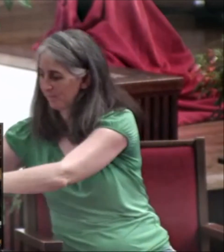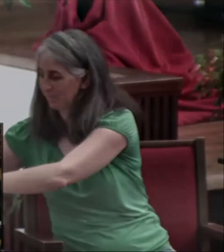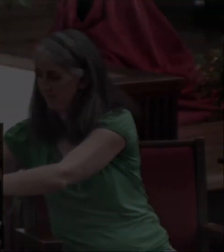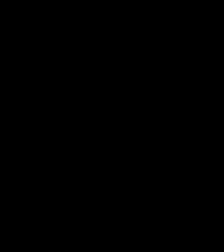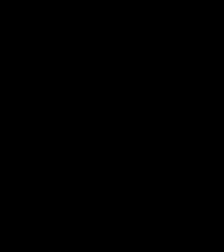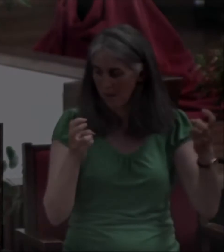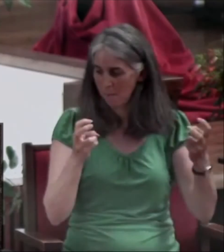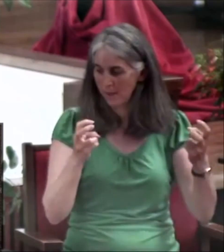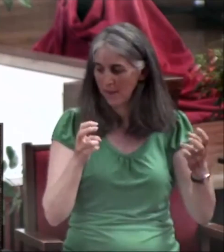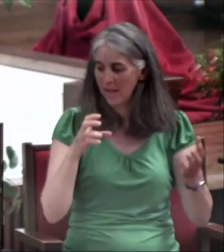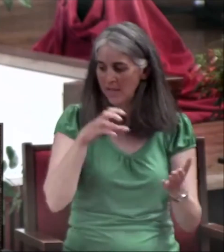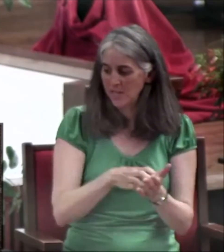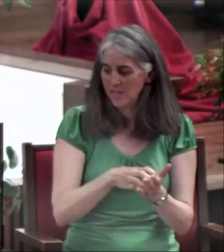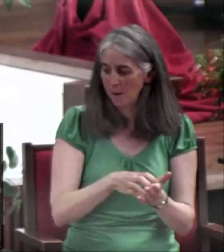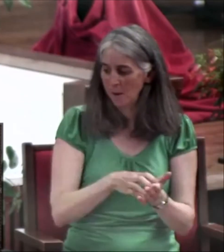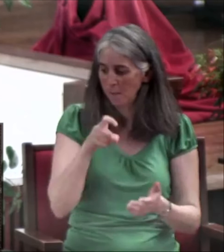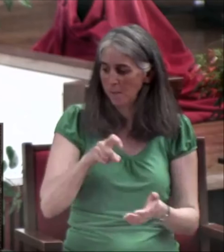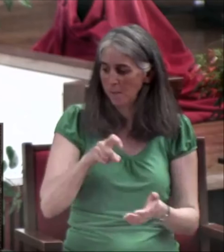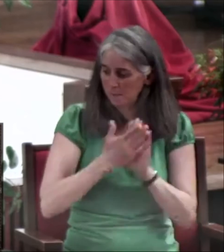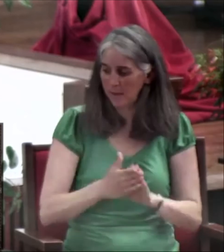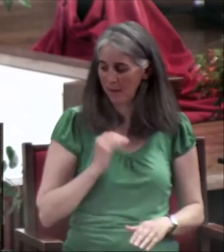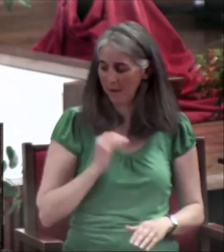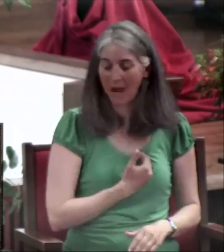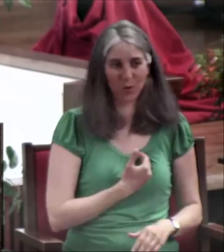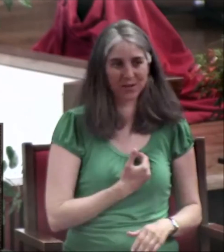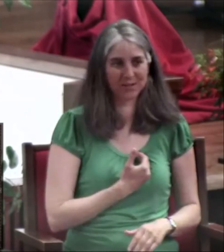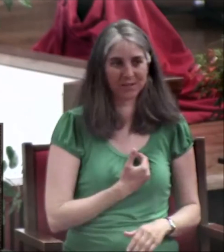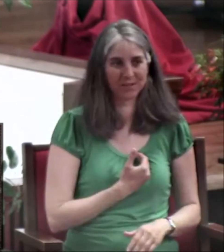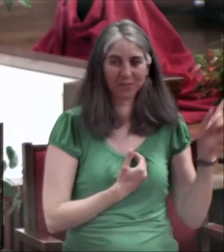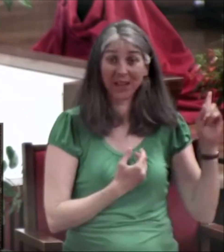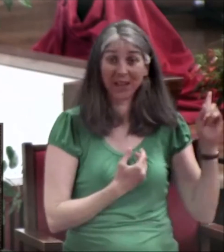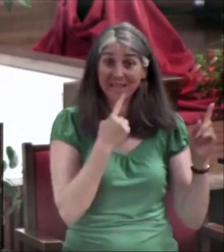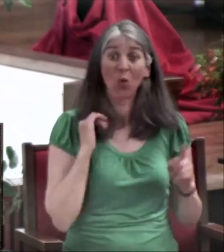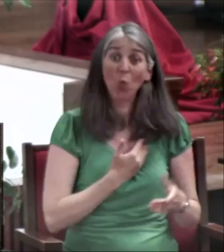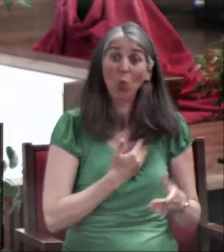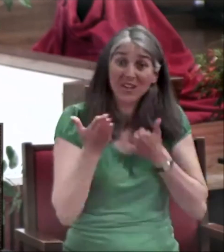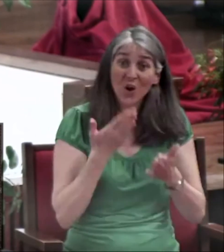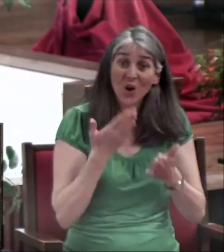We serve a good God, don't we?